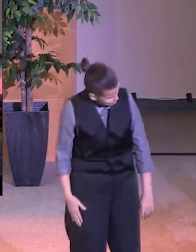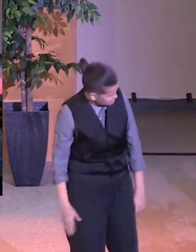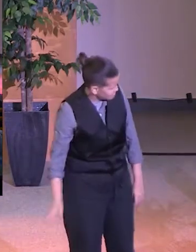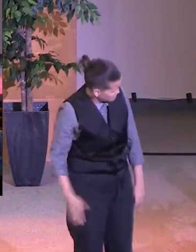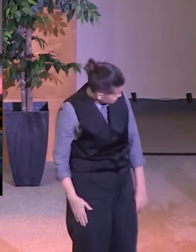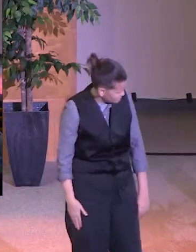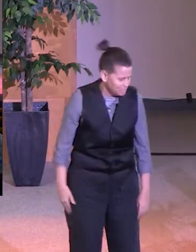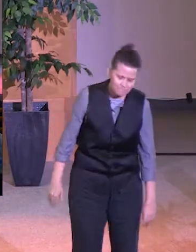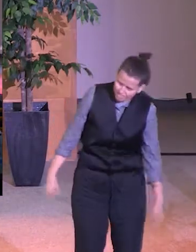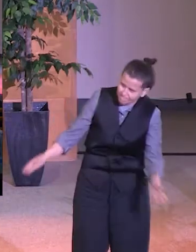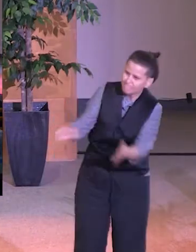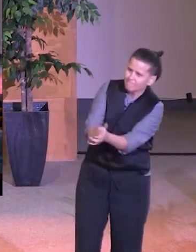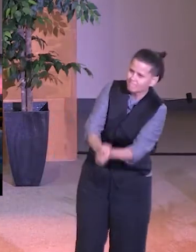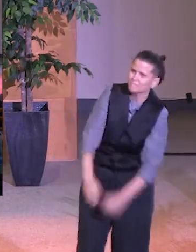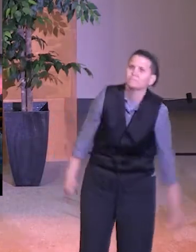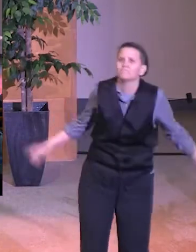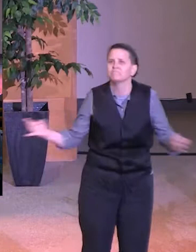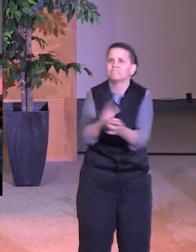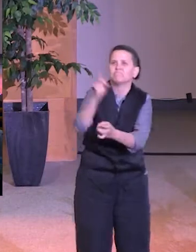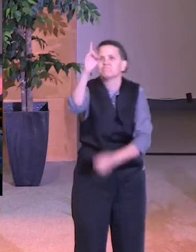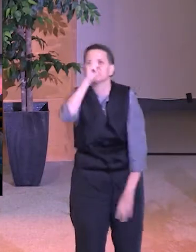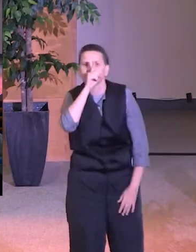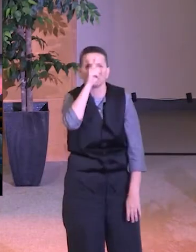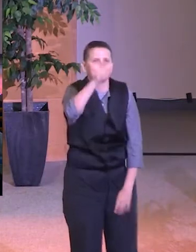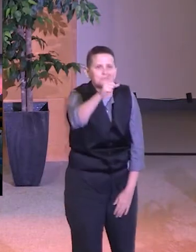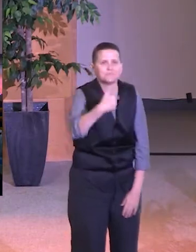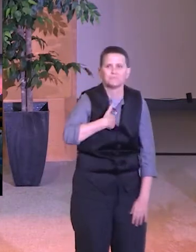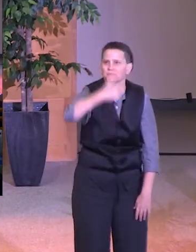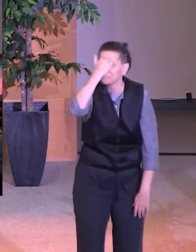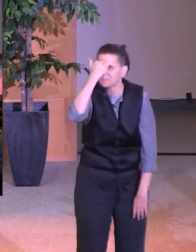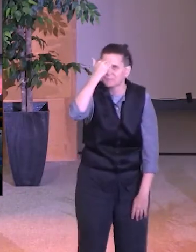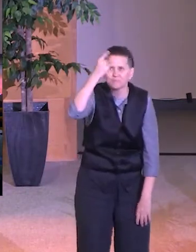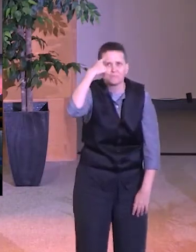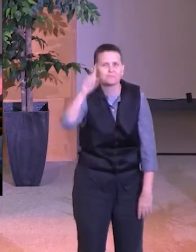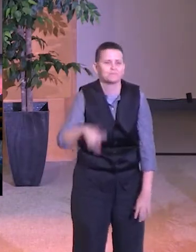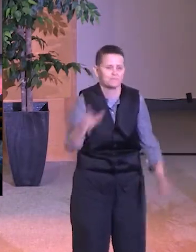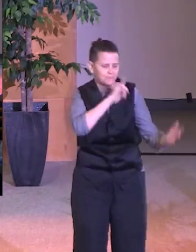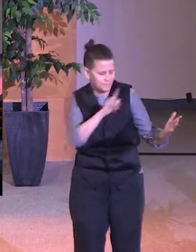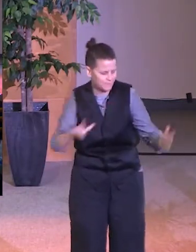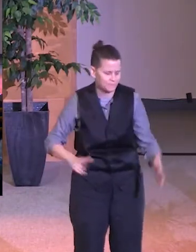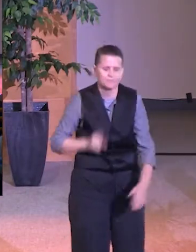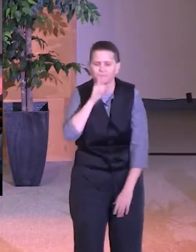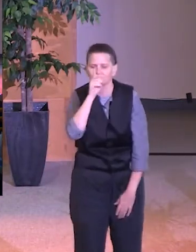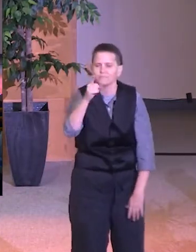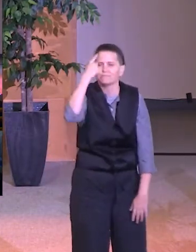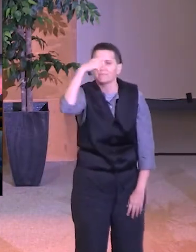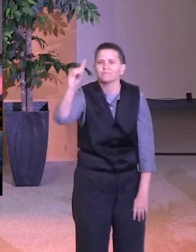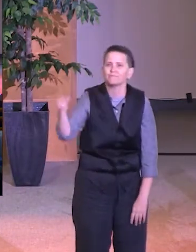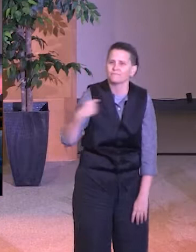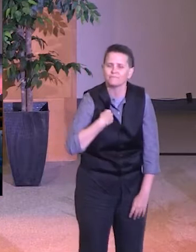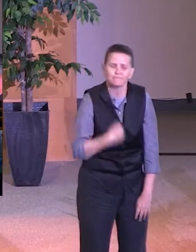I said Spirit is real. Spirit is real. I know The the Lord is real. Lord is